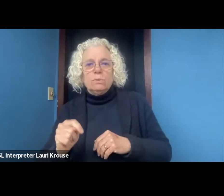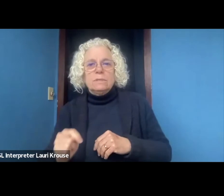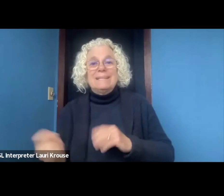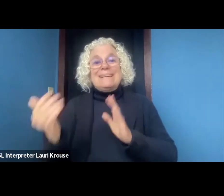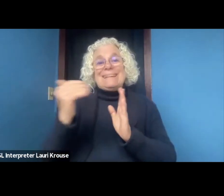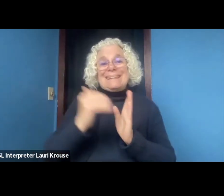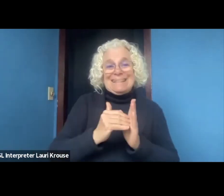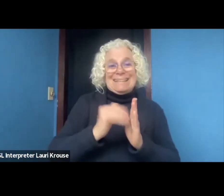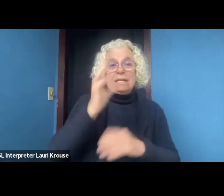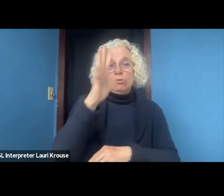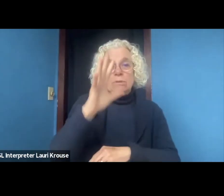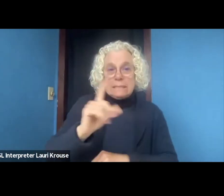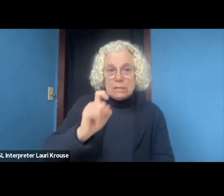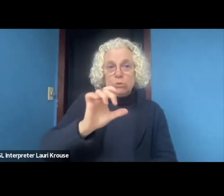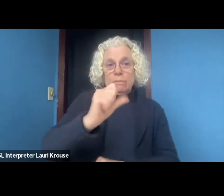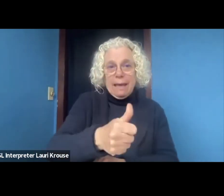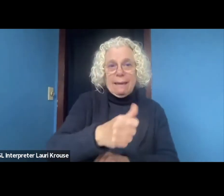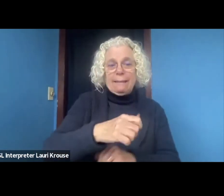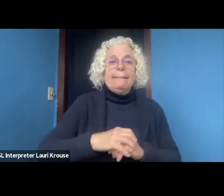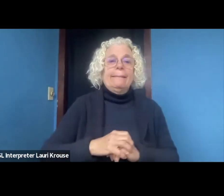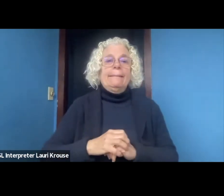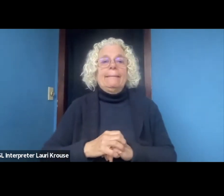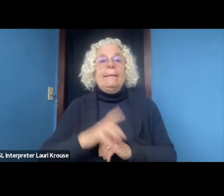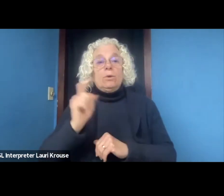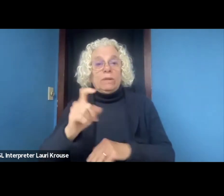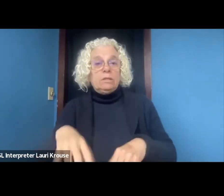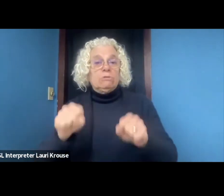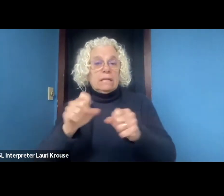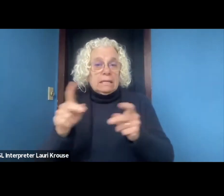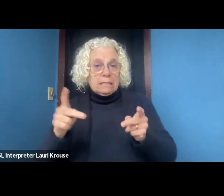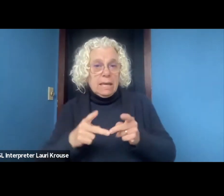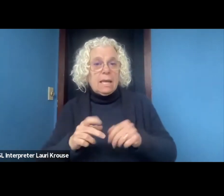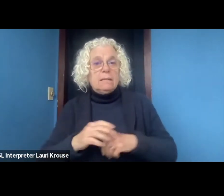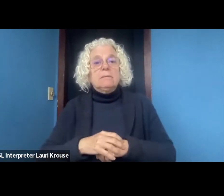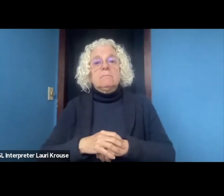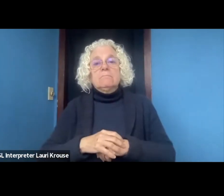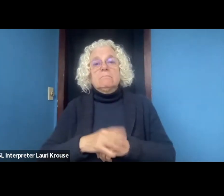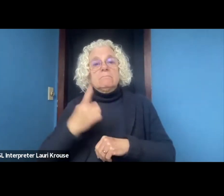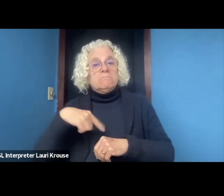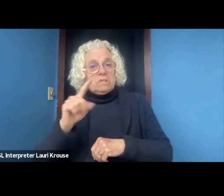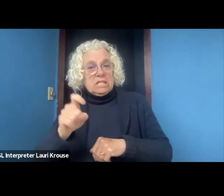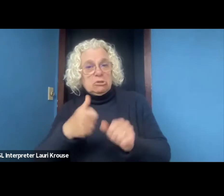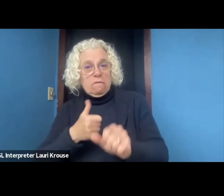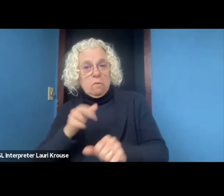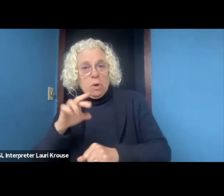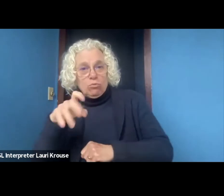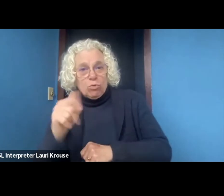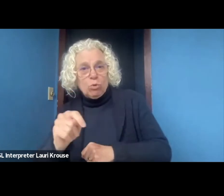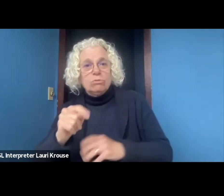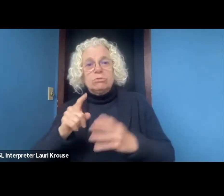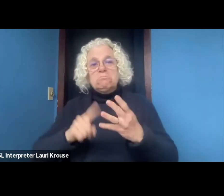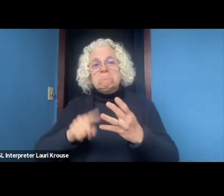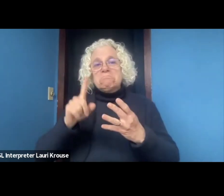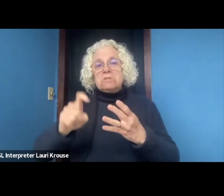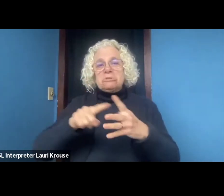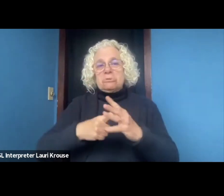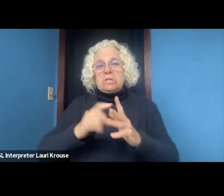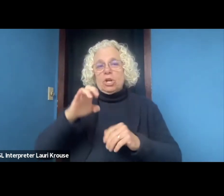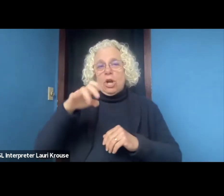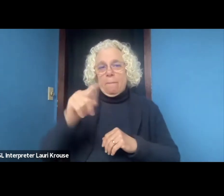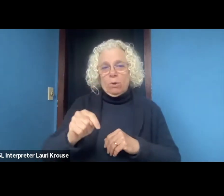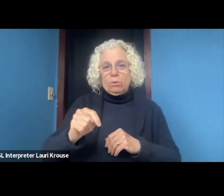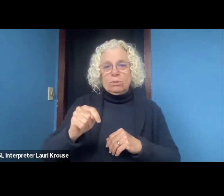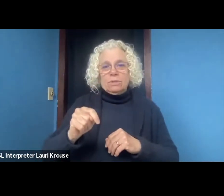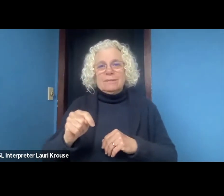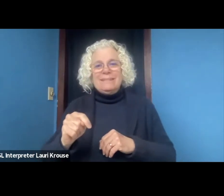We need to plant trees. We need to take a stand. Avoid the great roast. And start to compost.